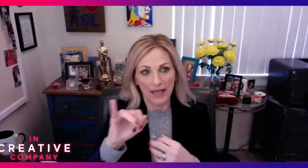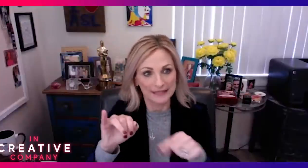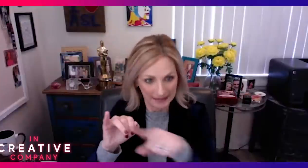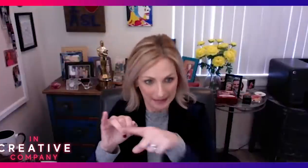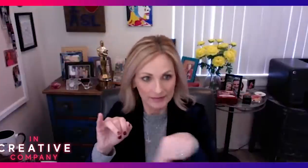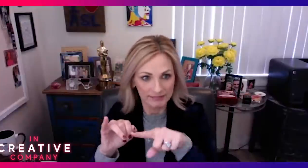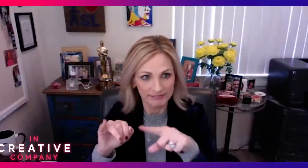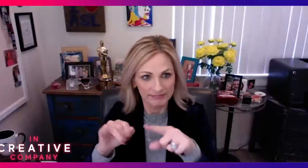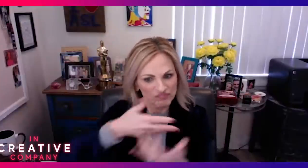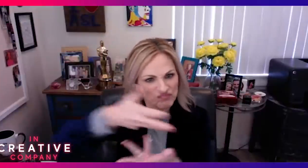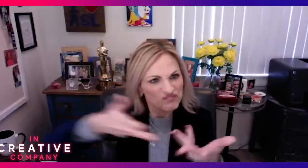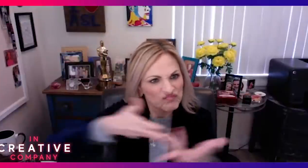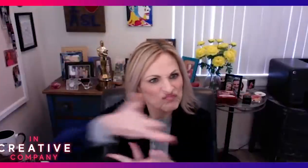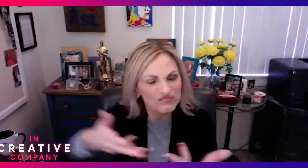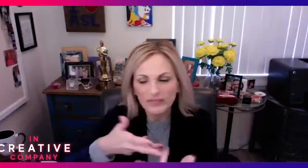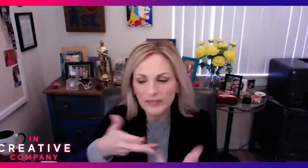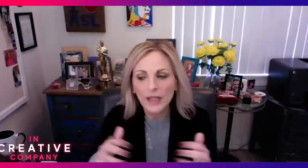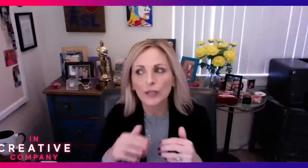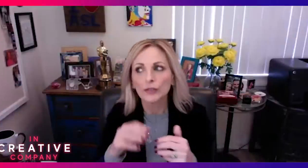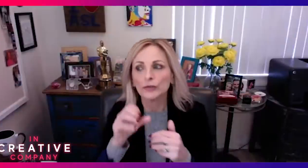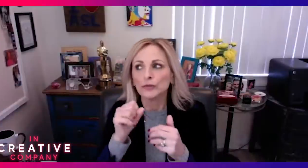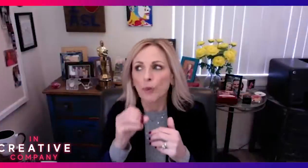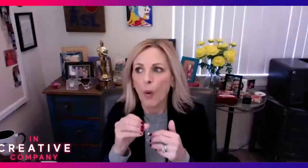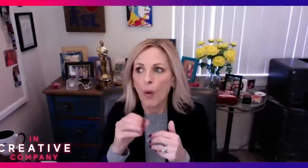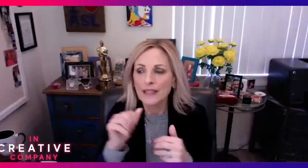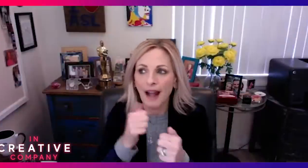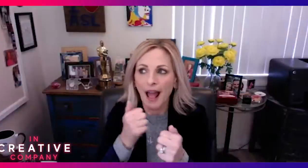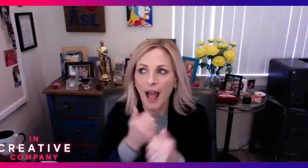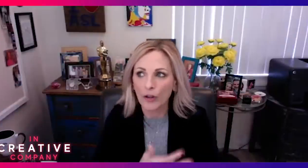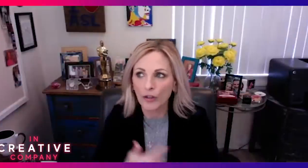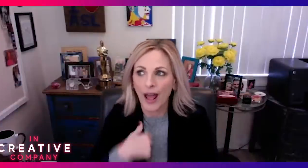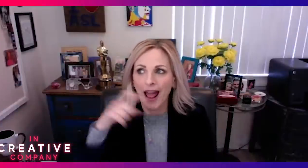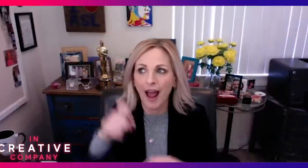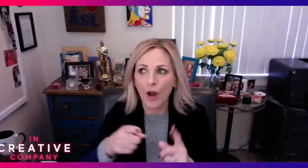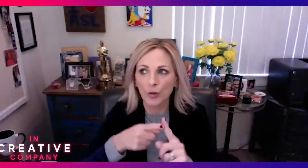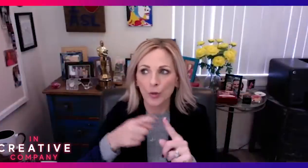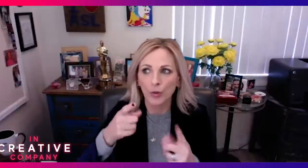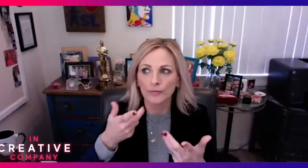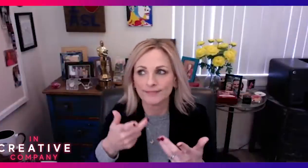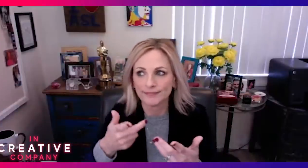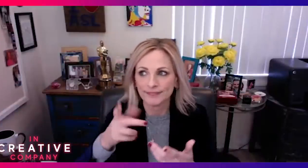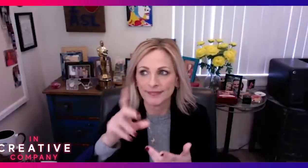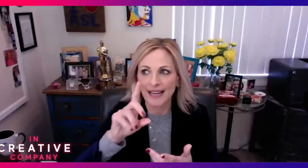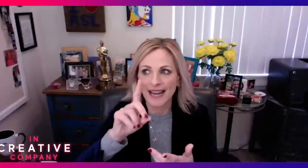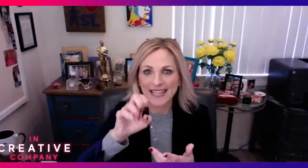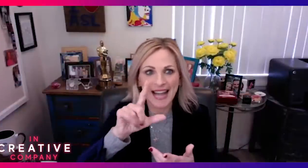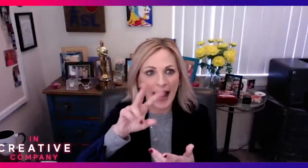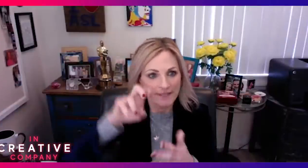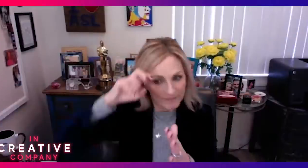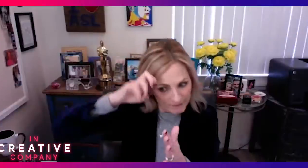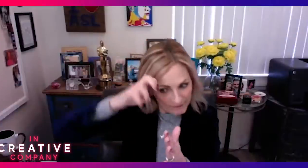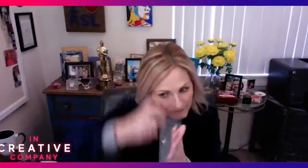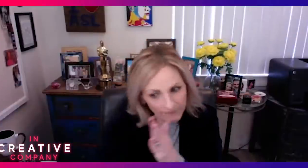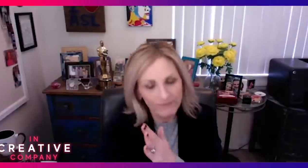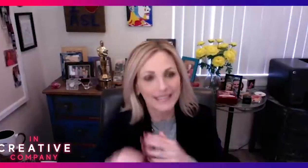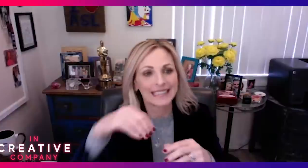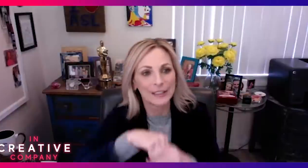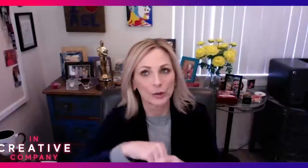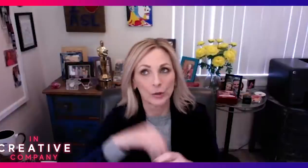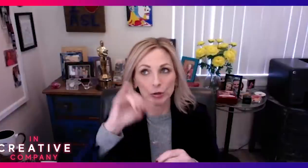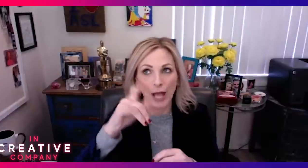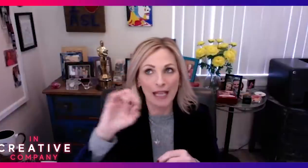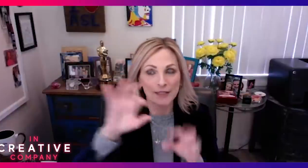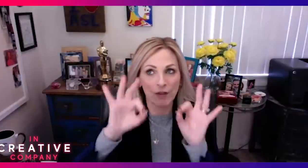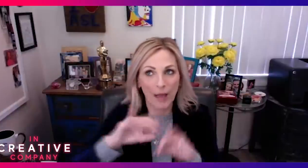And you know, Jackie and the Rossi family were of course close, clearly, but as an actor, I had to really jump into Jackie's mind to